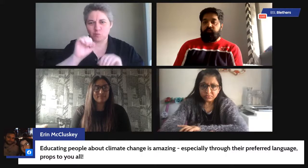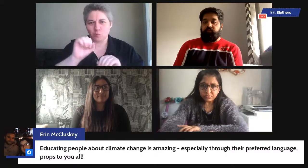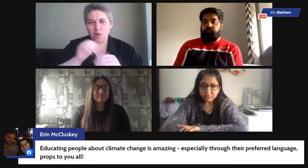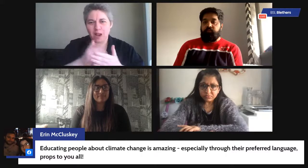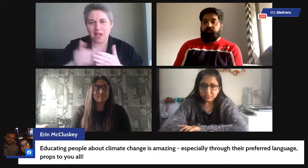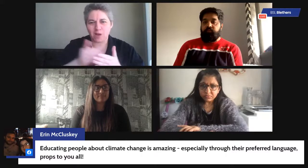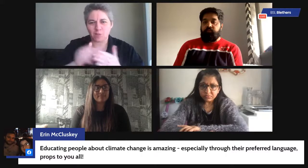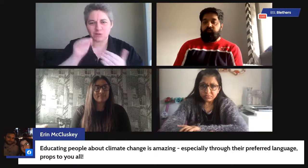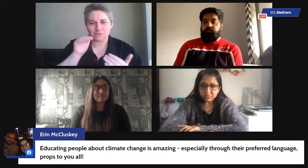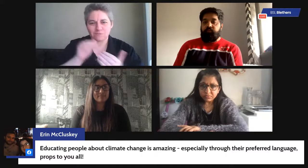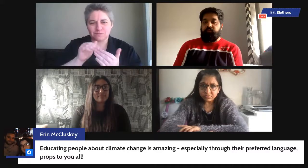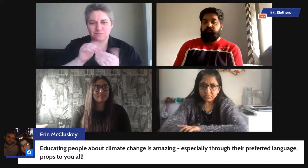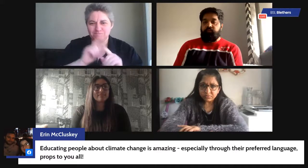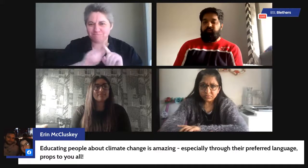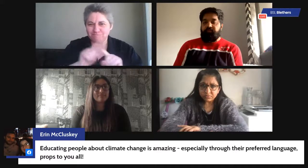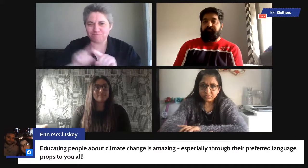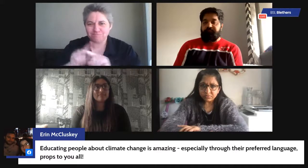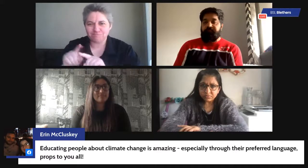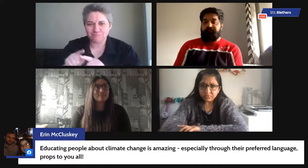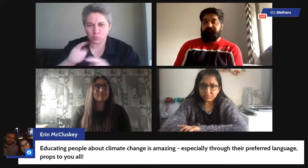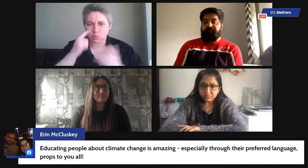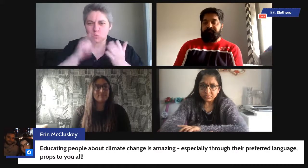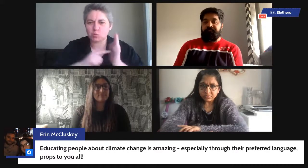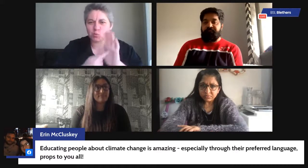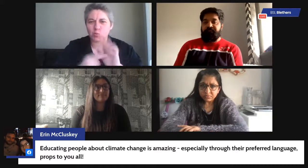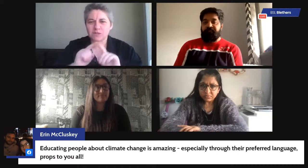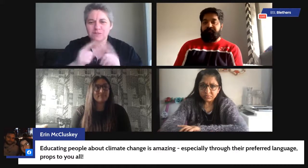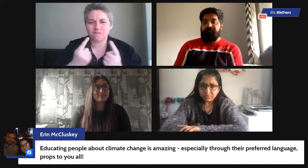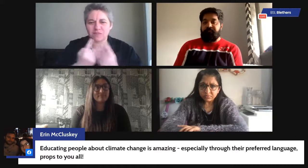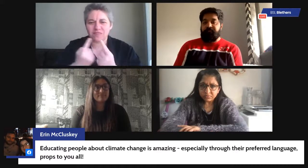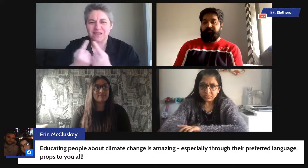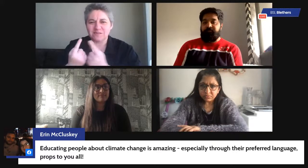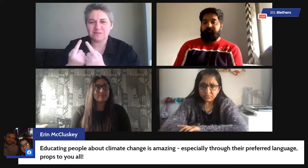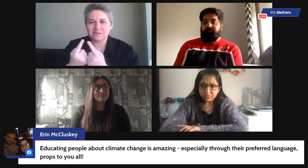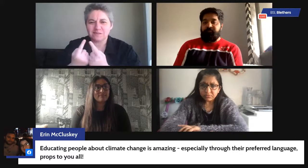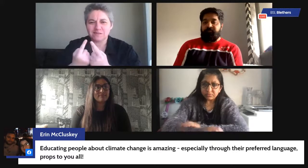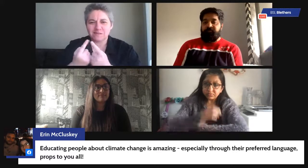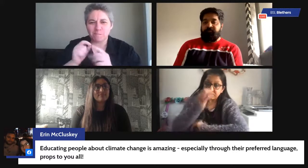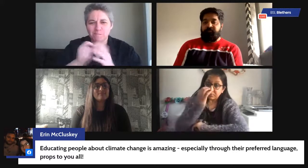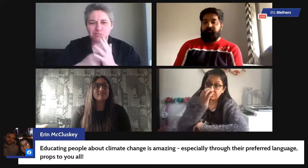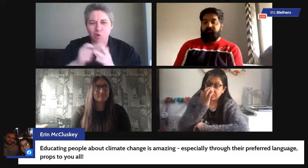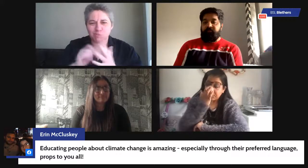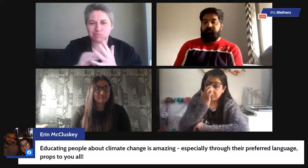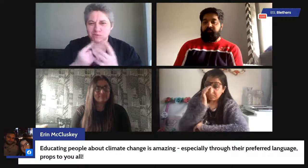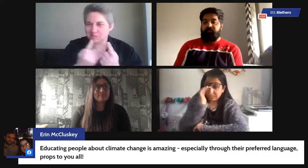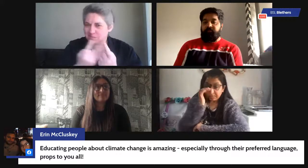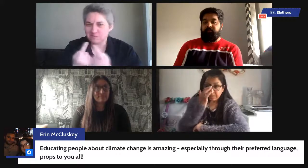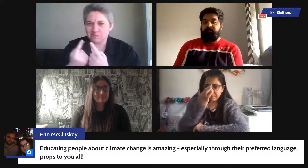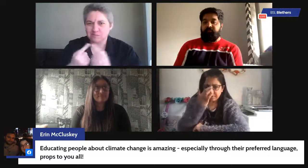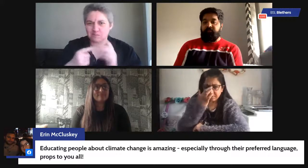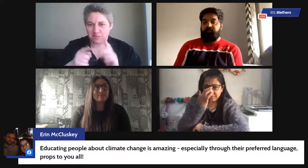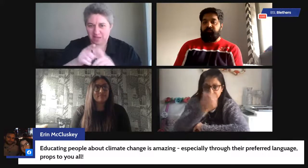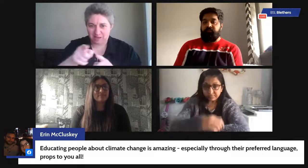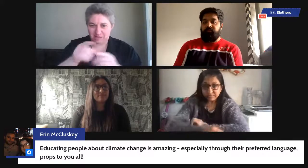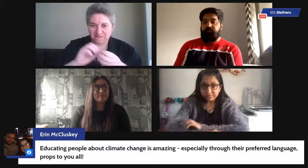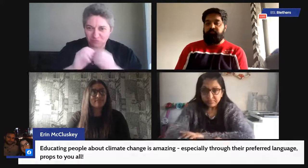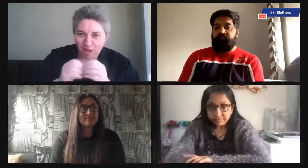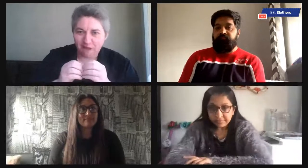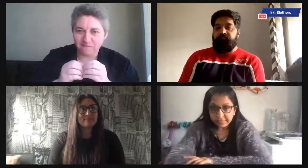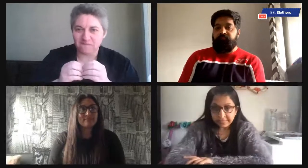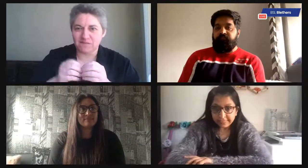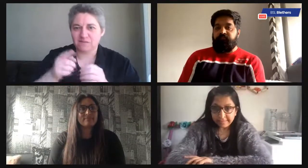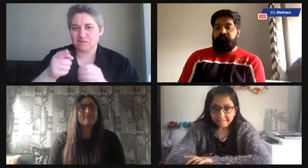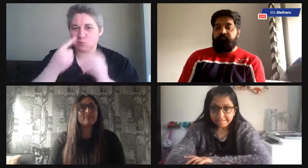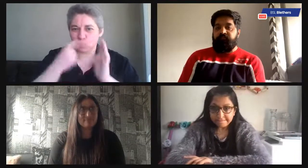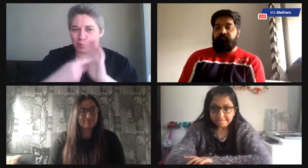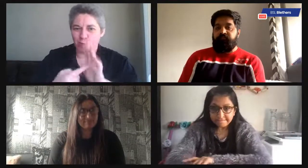Especially that you can actually do it in their own language, so you can show different things and different